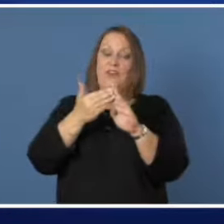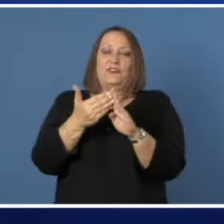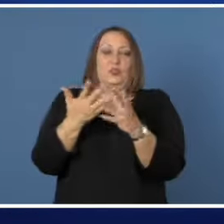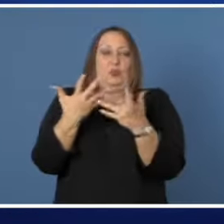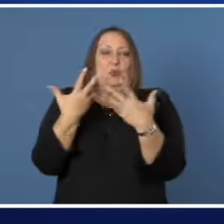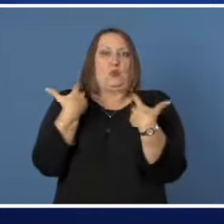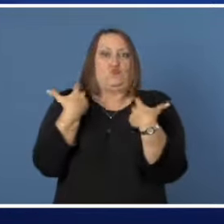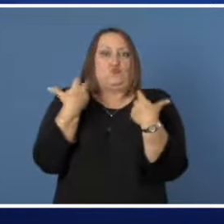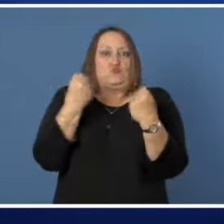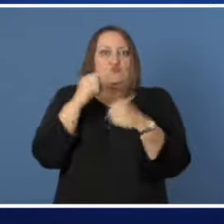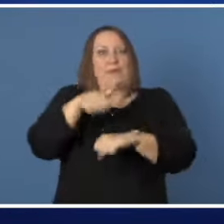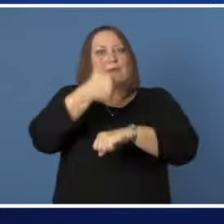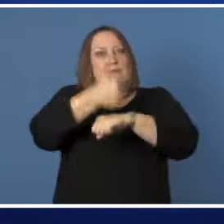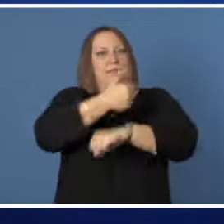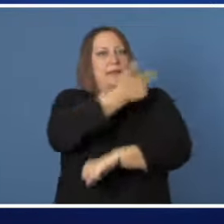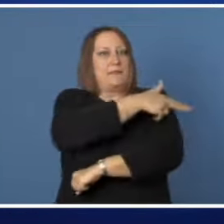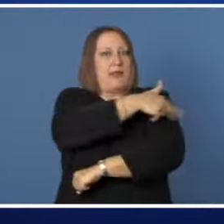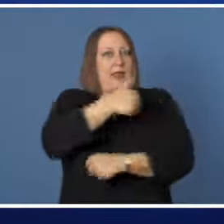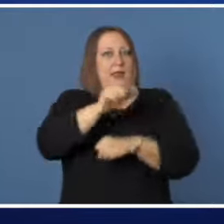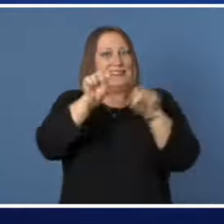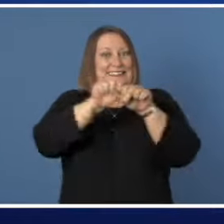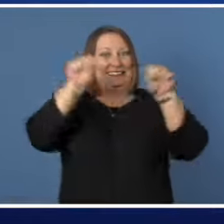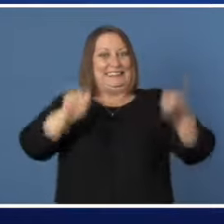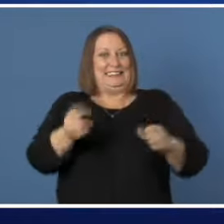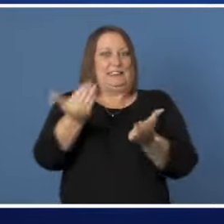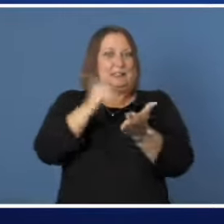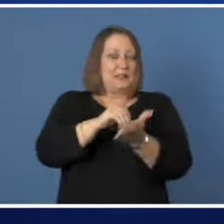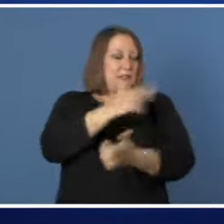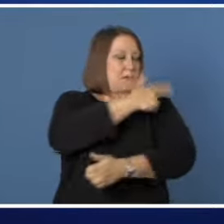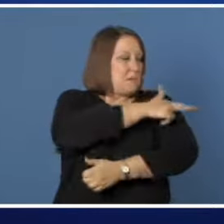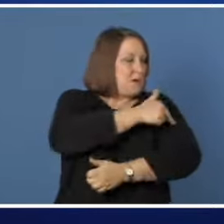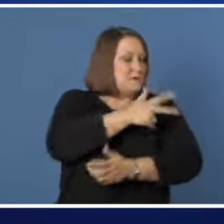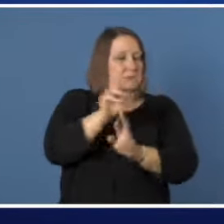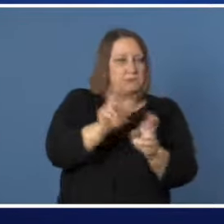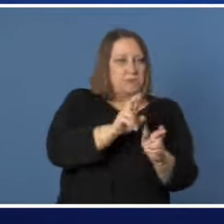recovery and restoration of public health functions.